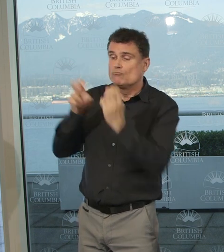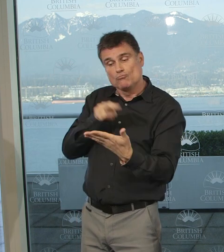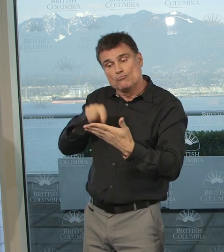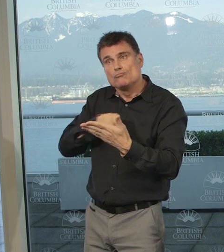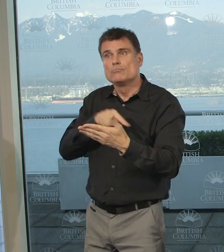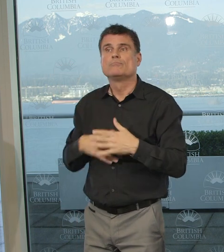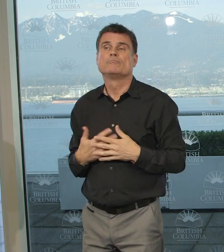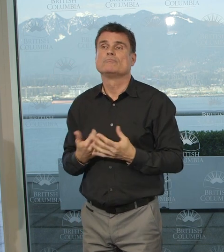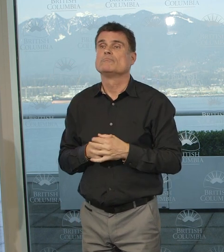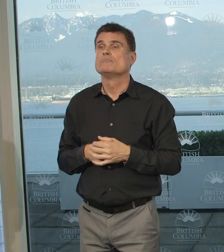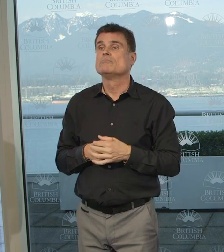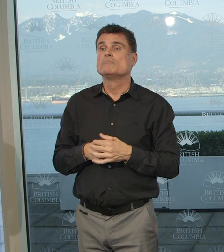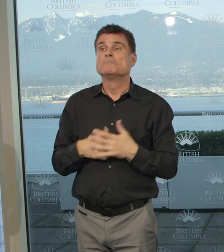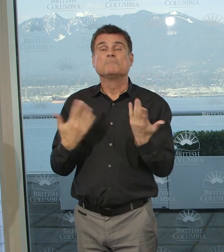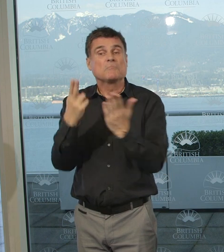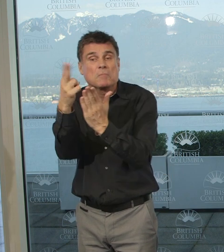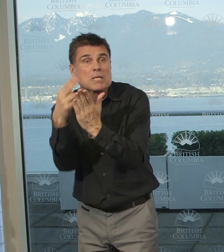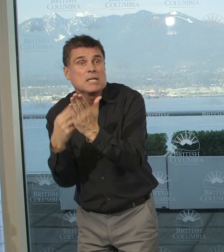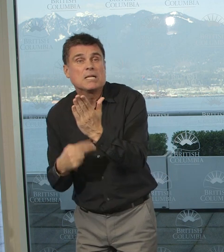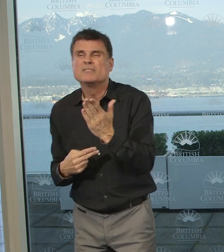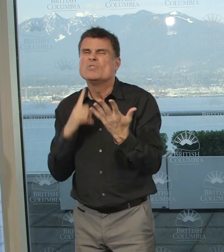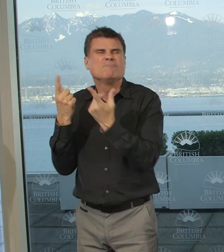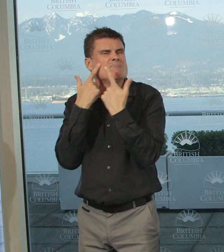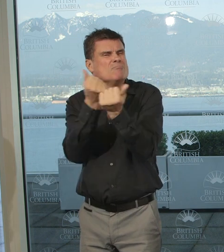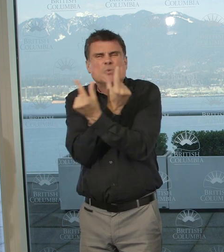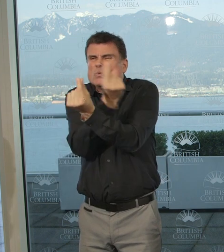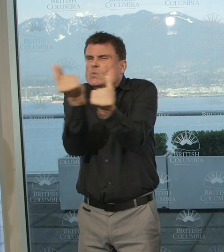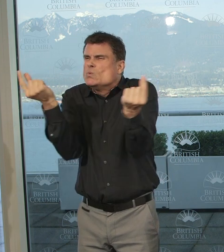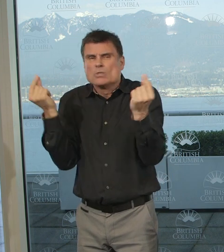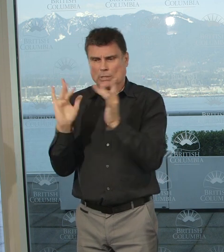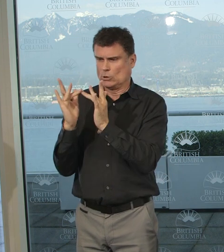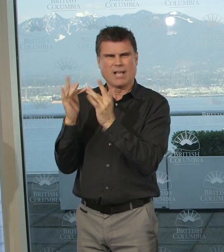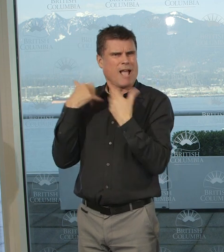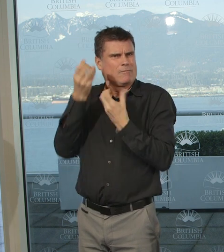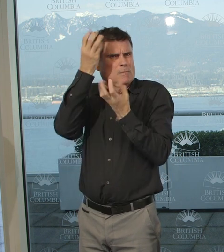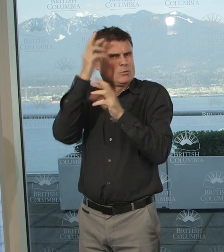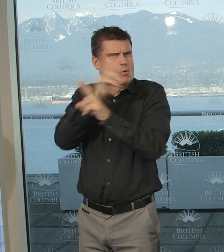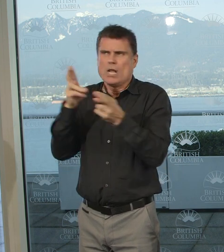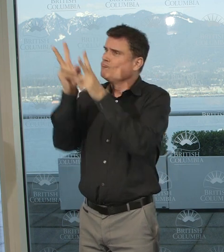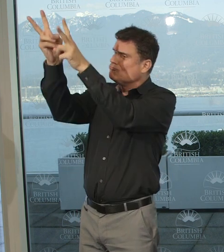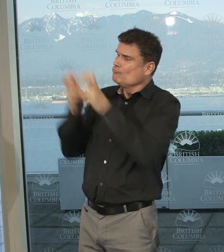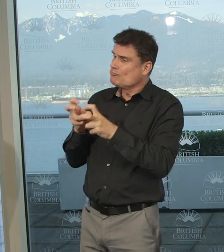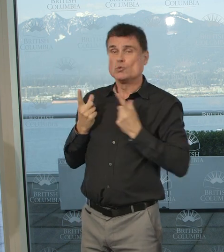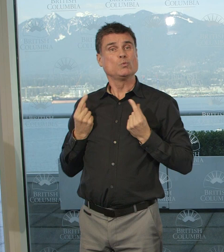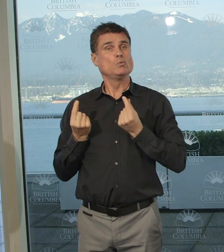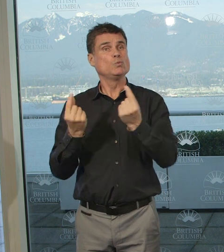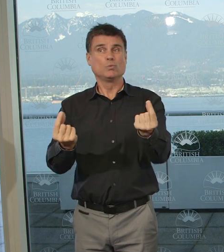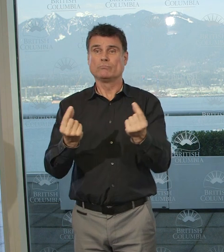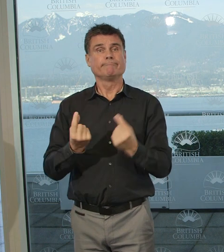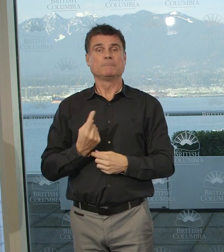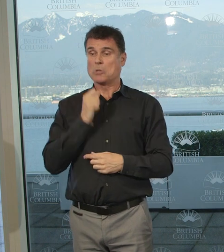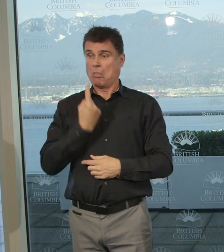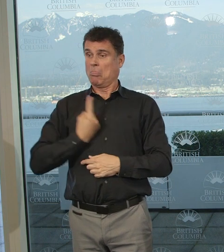access and use. These are educational opportunities as well for you and your family. I think this is, as